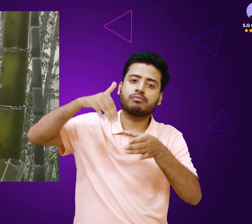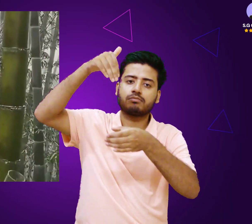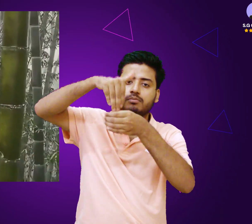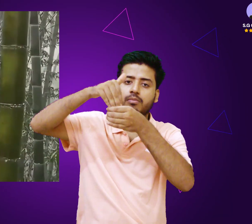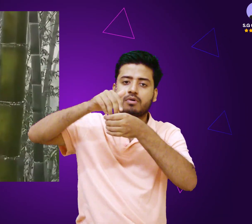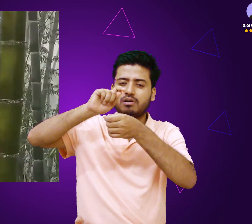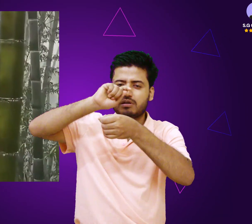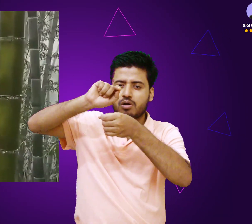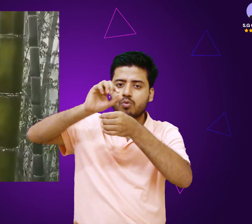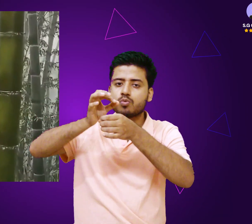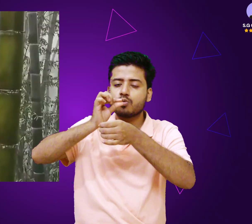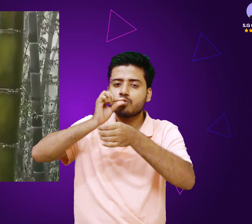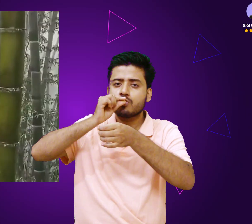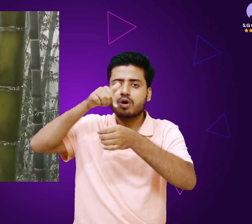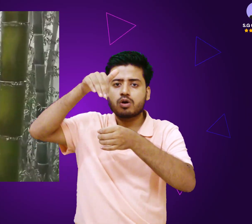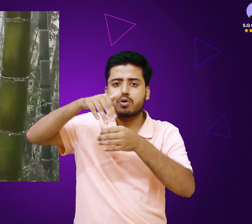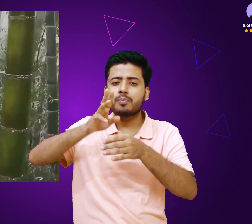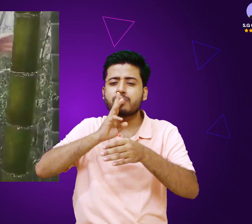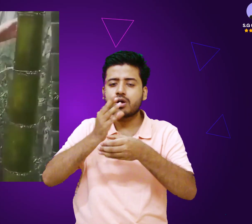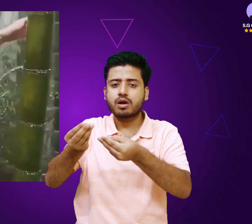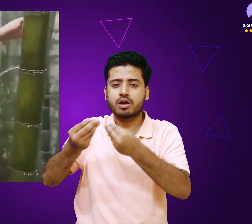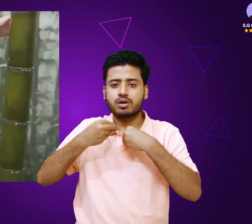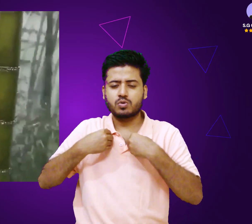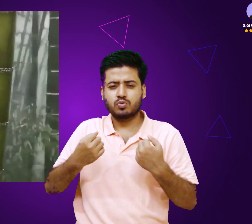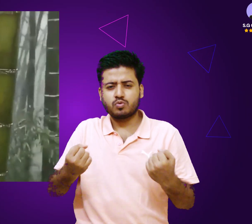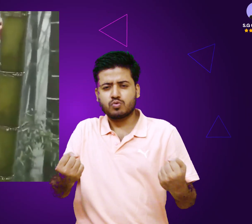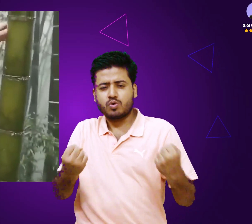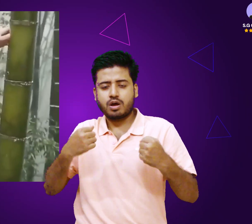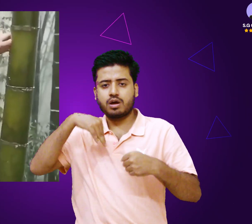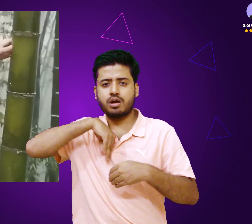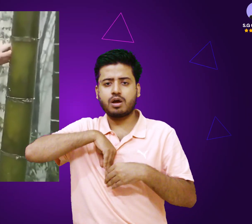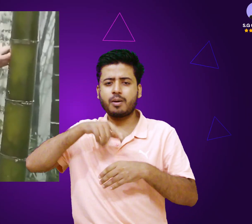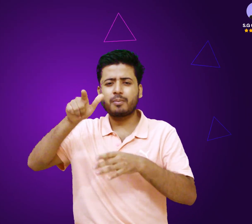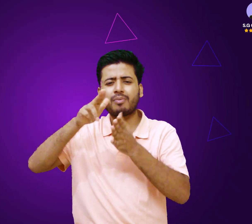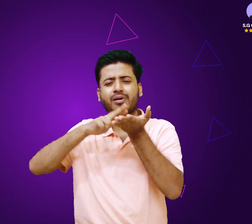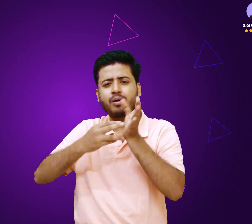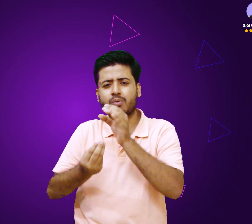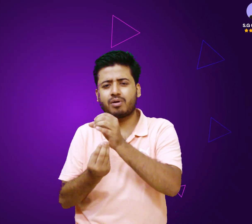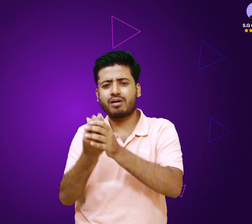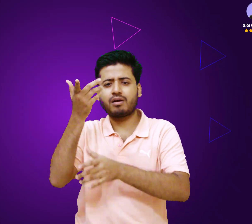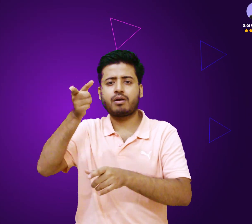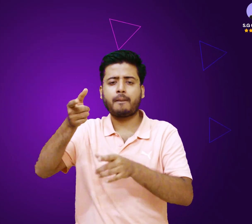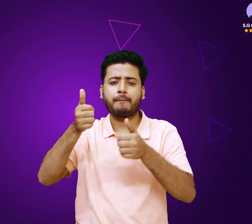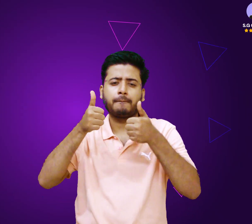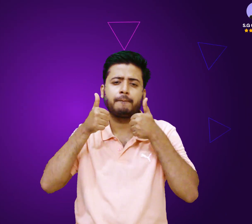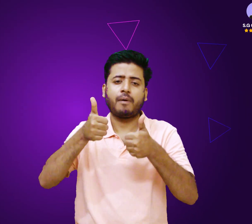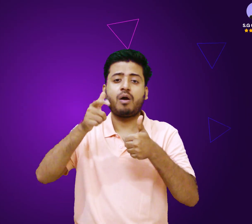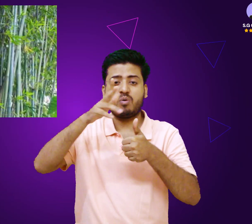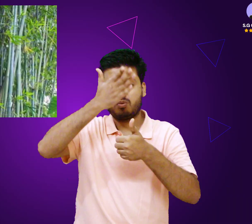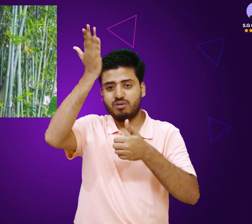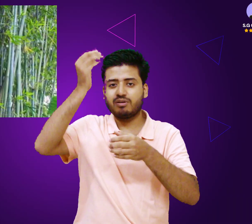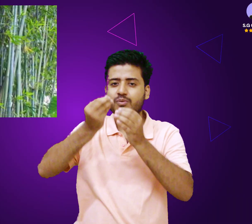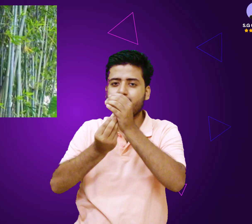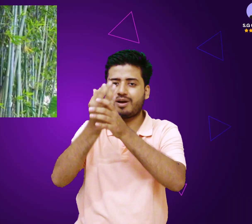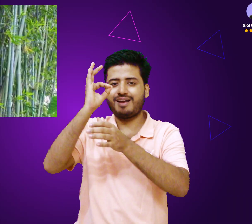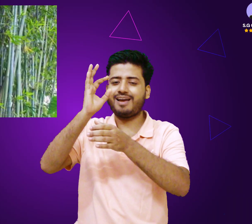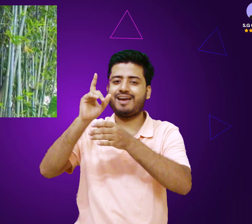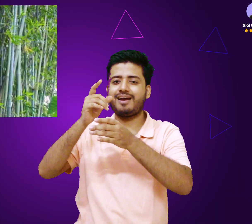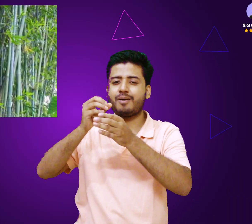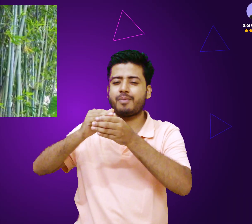regulate blood sugar by slowing down glucose absorption. Detoxifying and diuretic effects. Bamboo shoots have diuretic properties